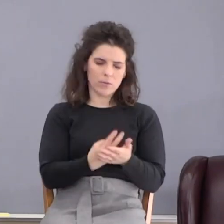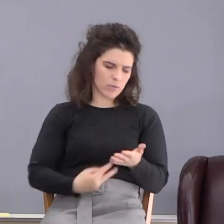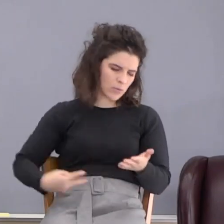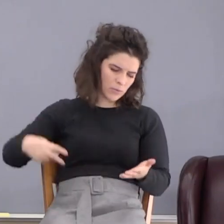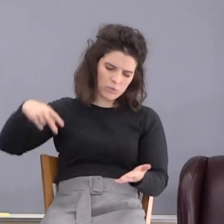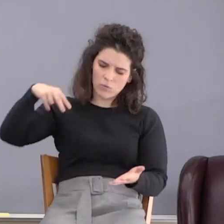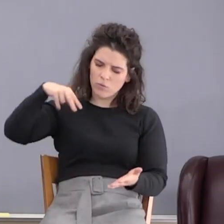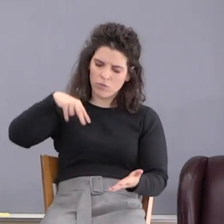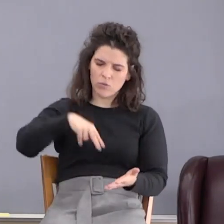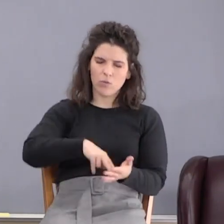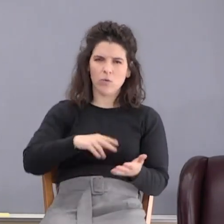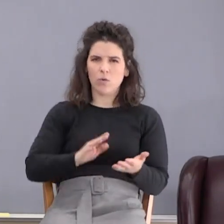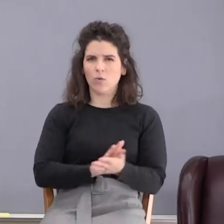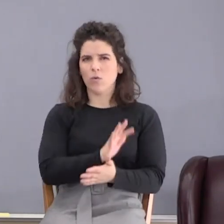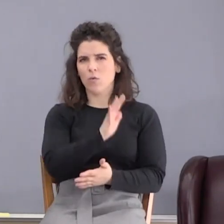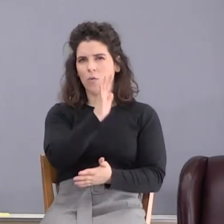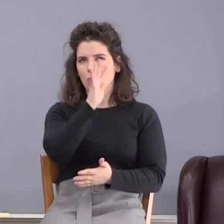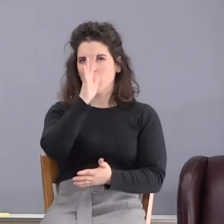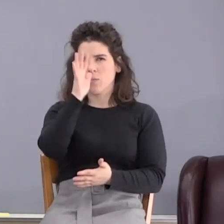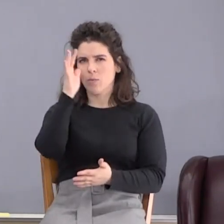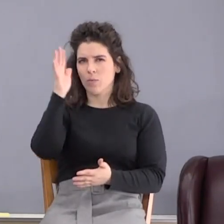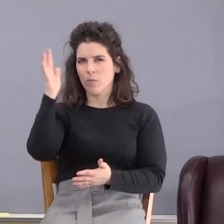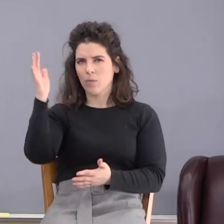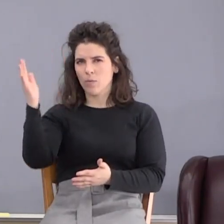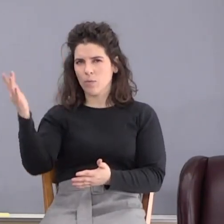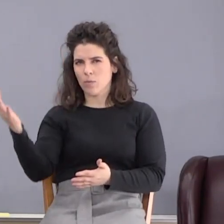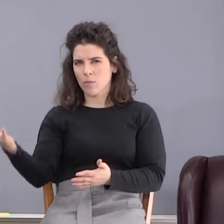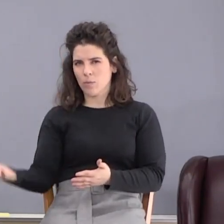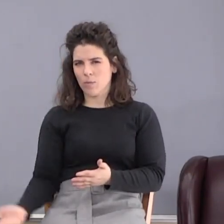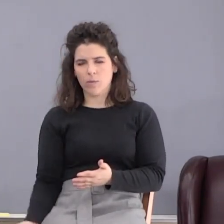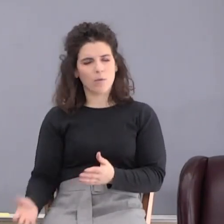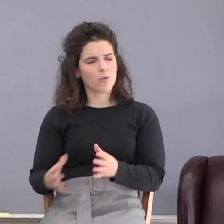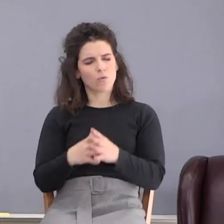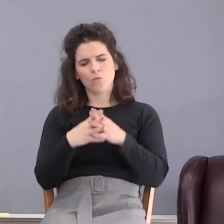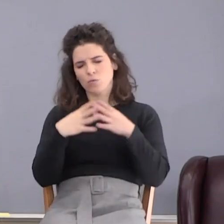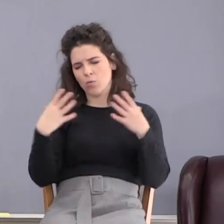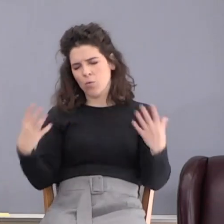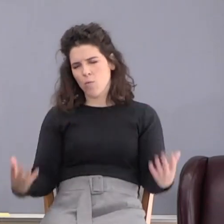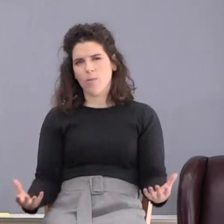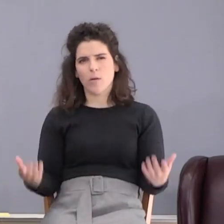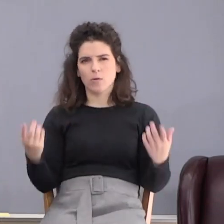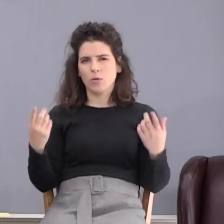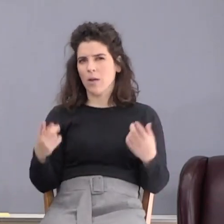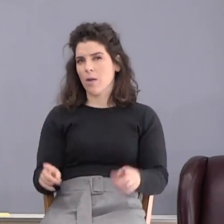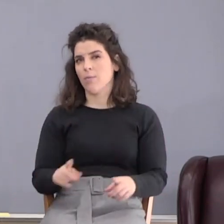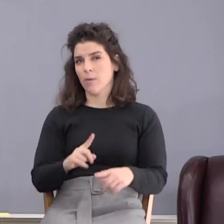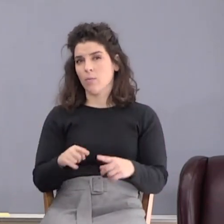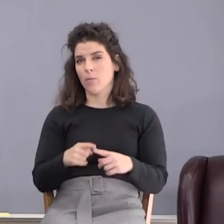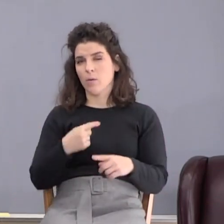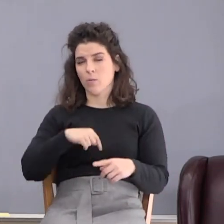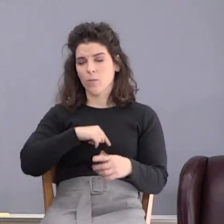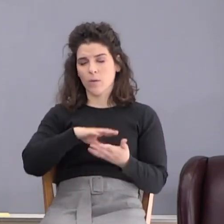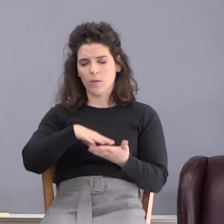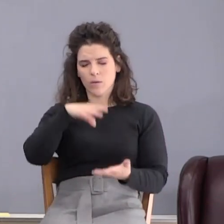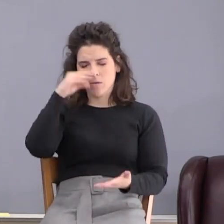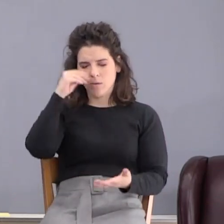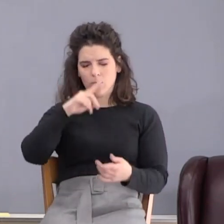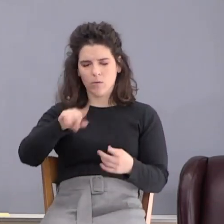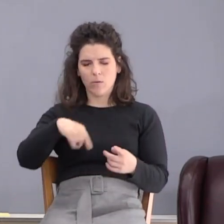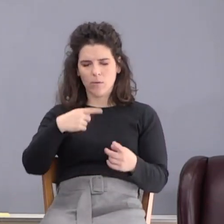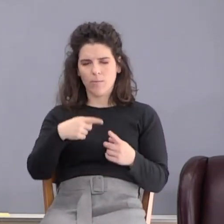raised in glory. And there's a whole lot going on when we learn